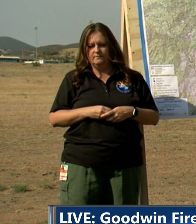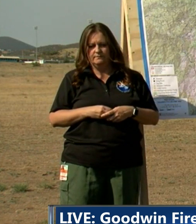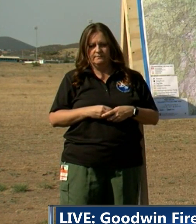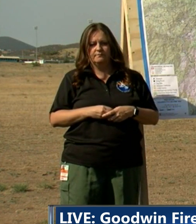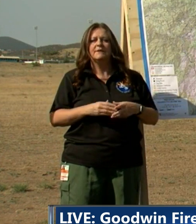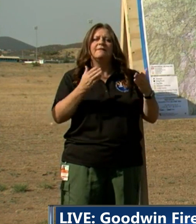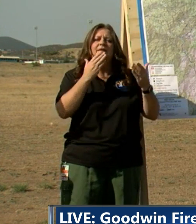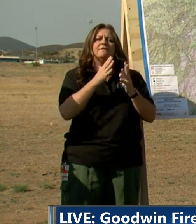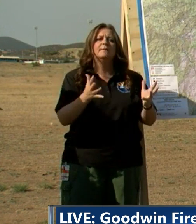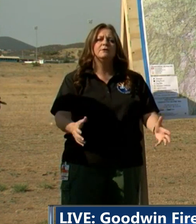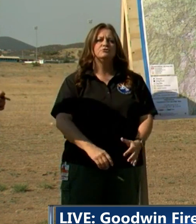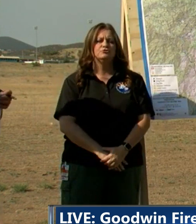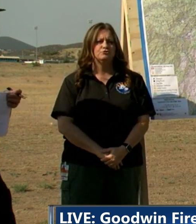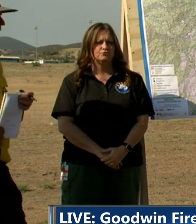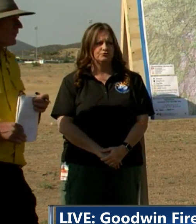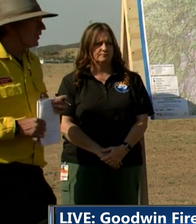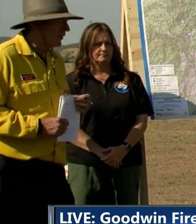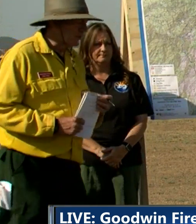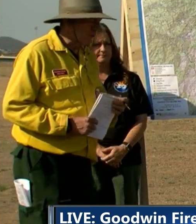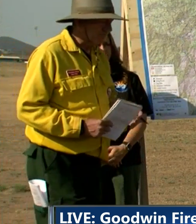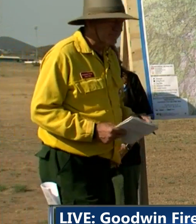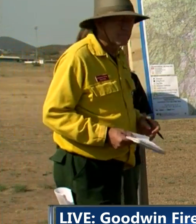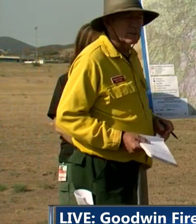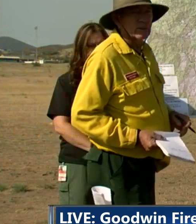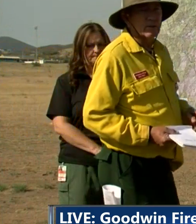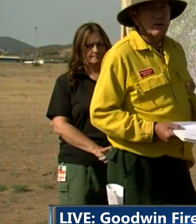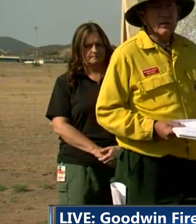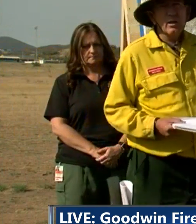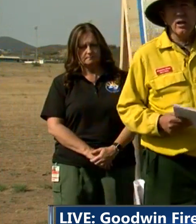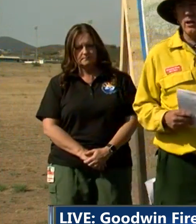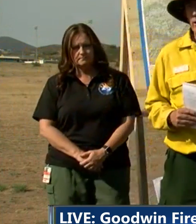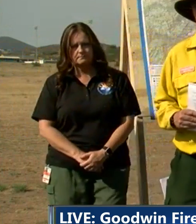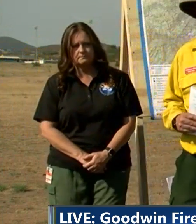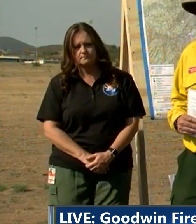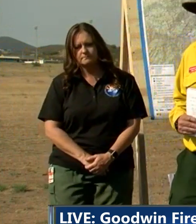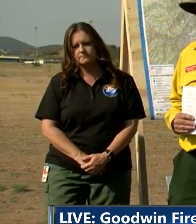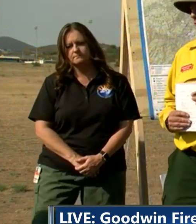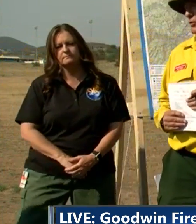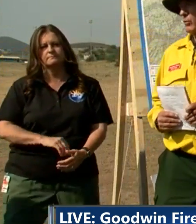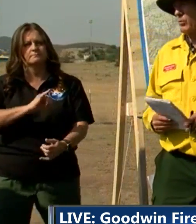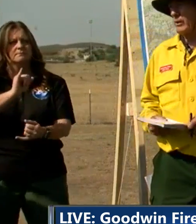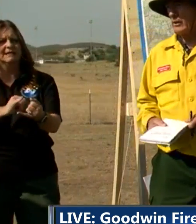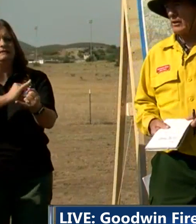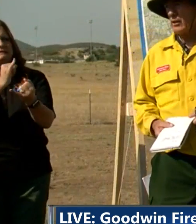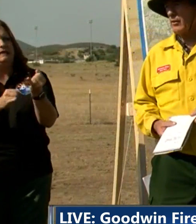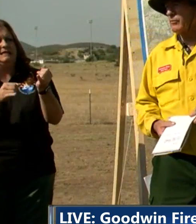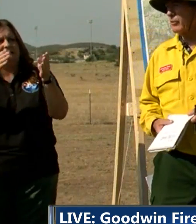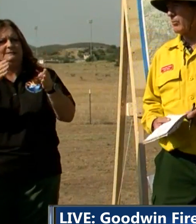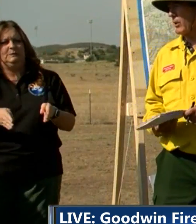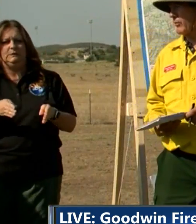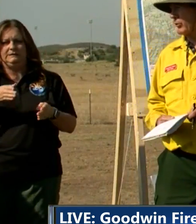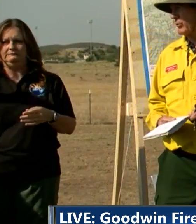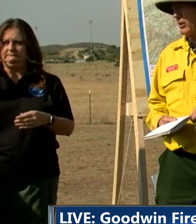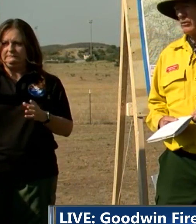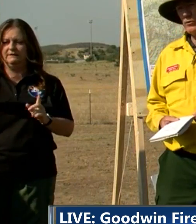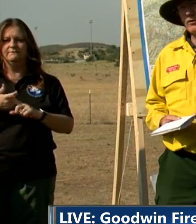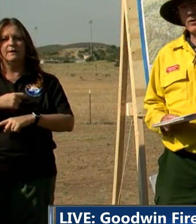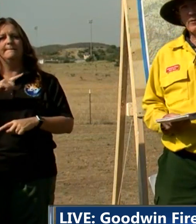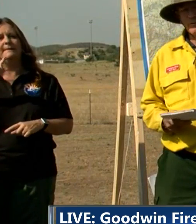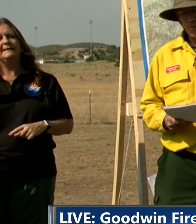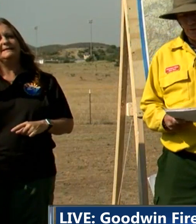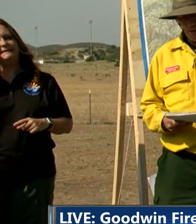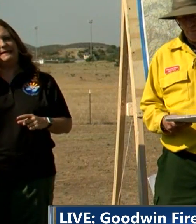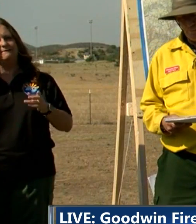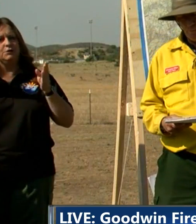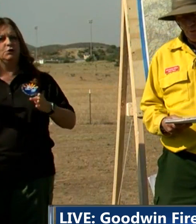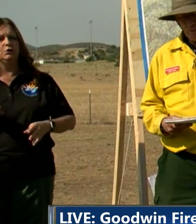Okay, well, thank you very much. Thank you. Thank you. Our final briefer will be from Governor Ducey's